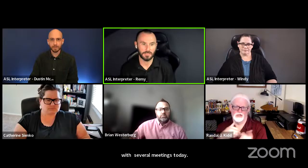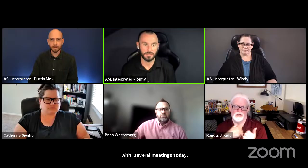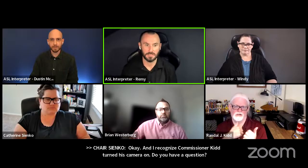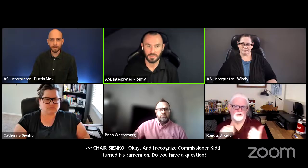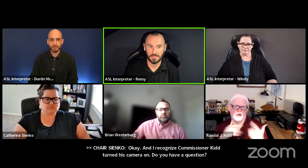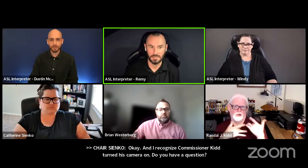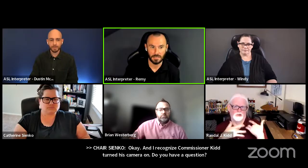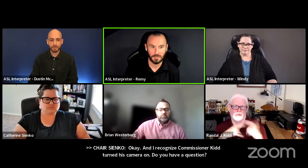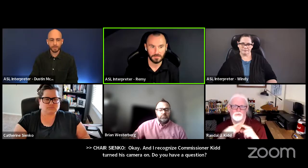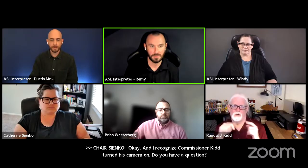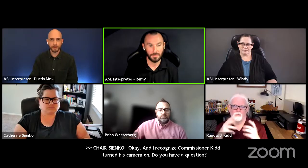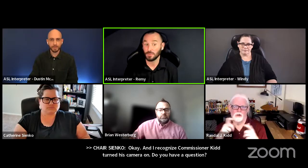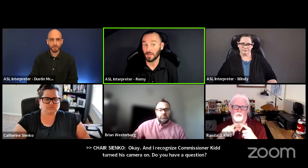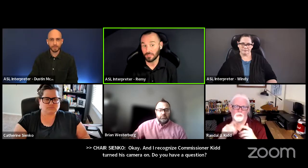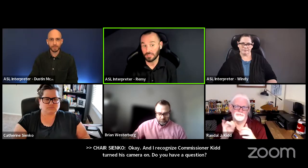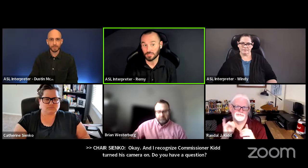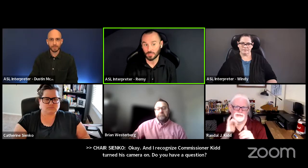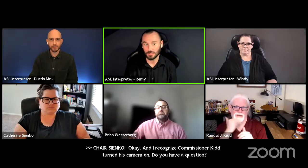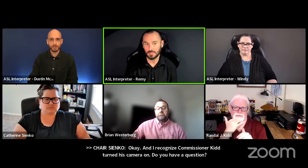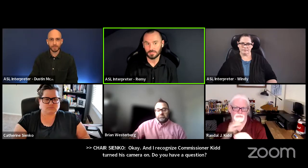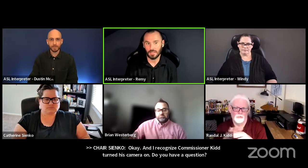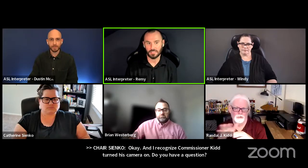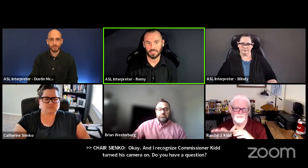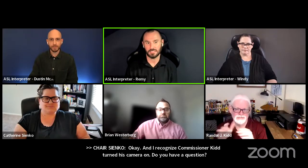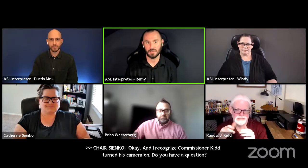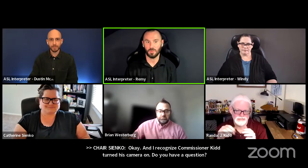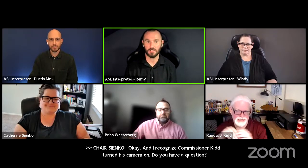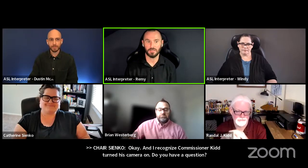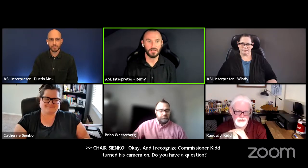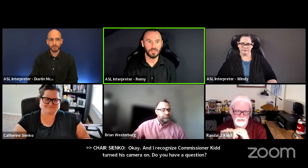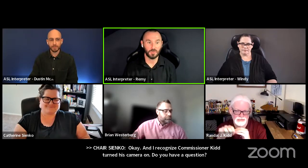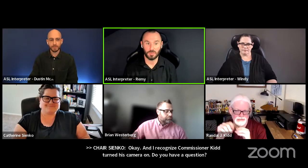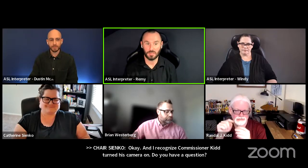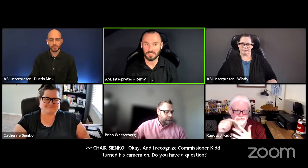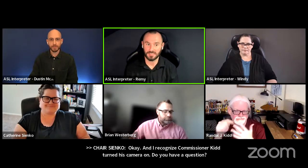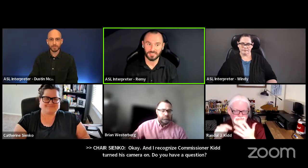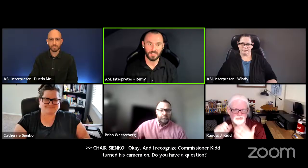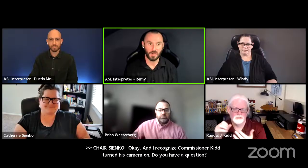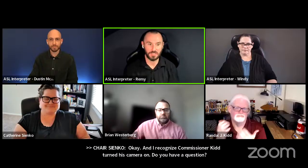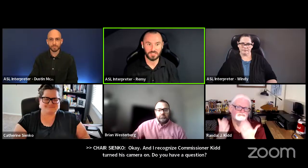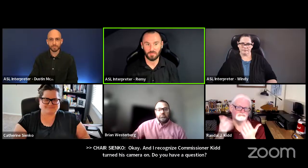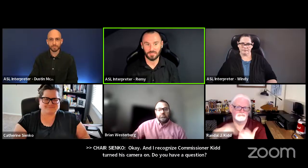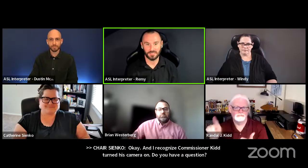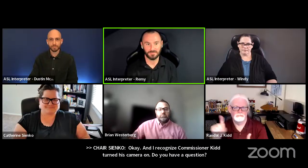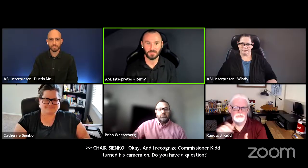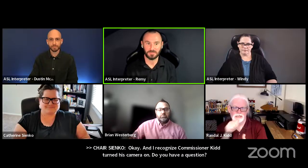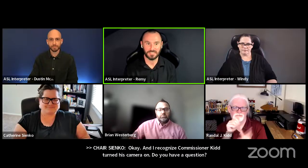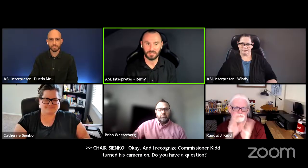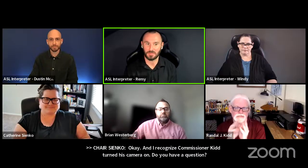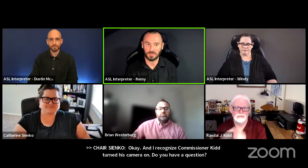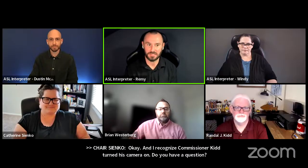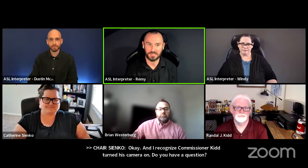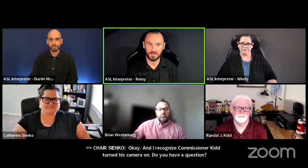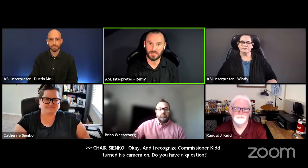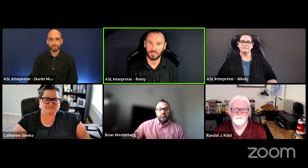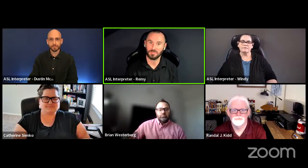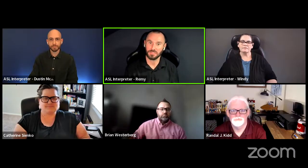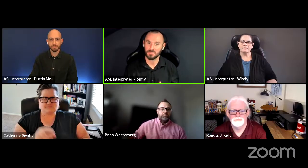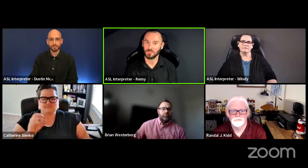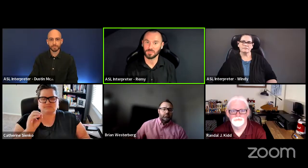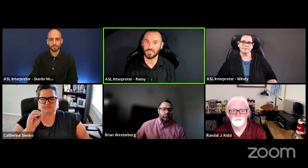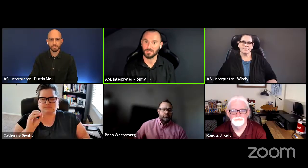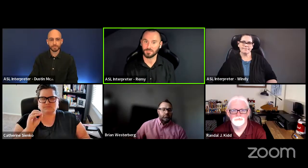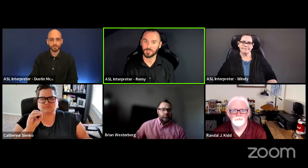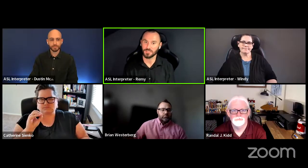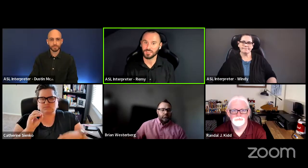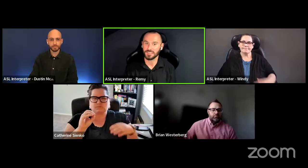executive session to discuss details. I do not have any concerns. I just didn't want to erroneously overstep into certain territories. So we could